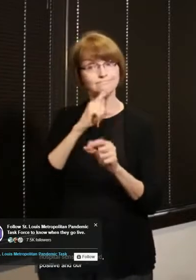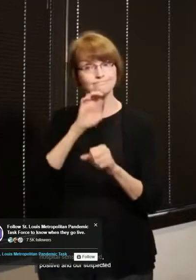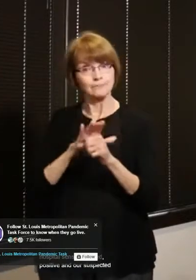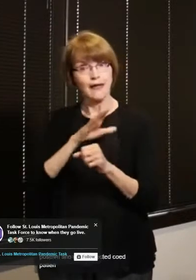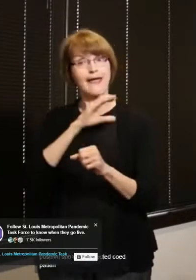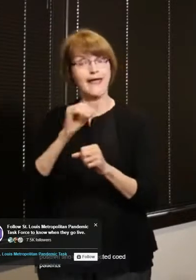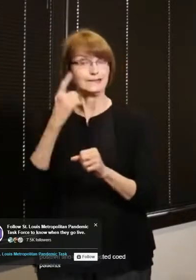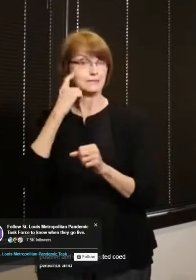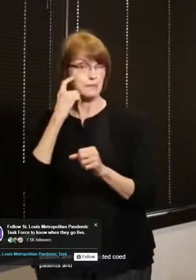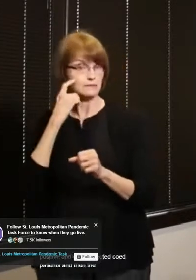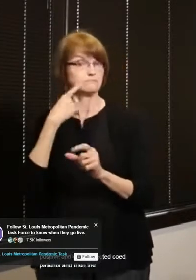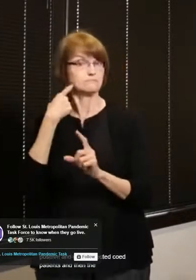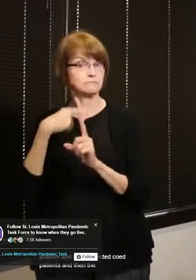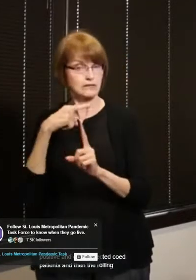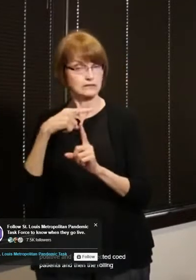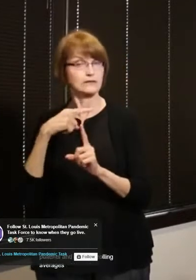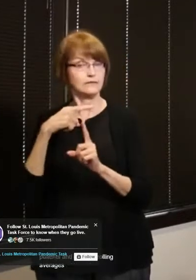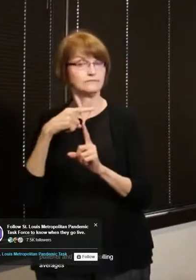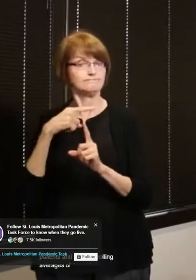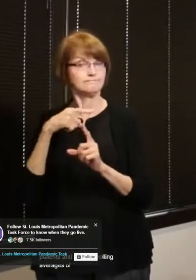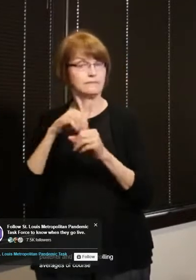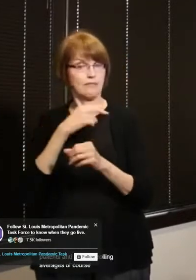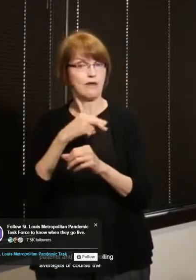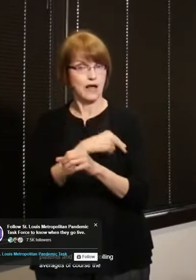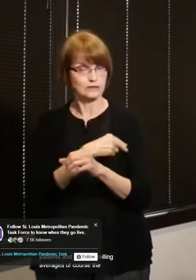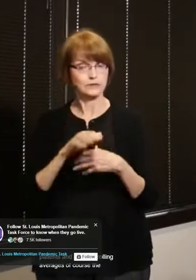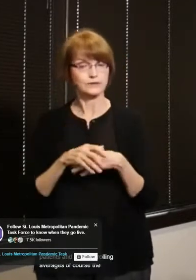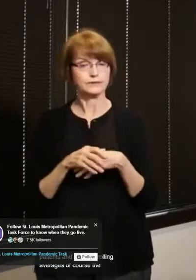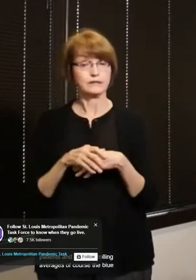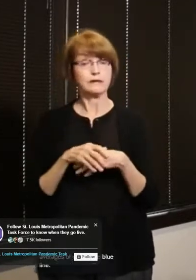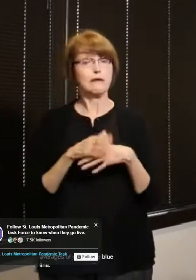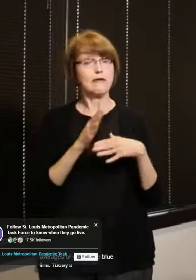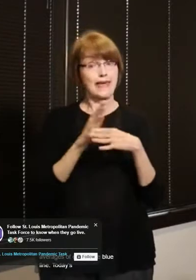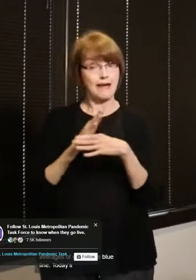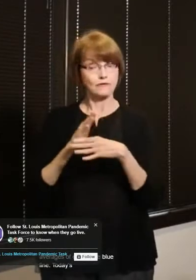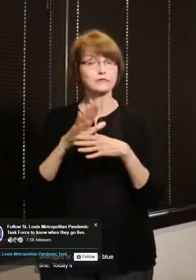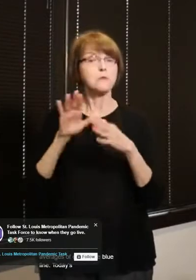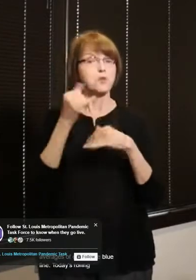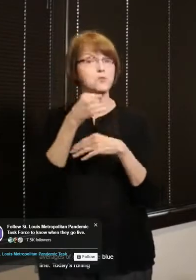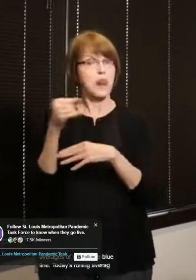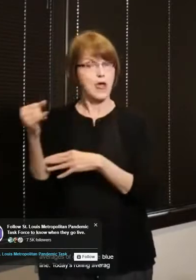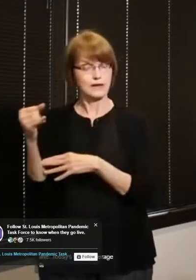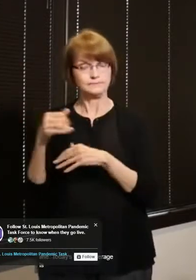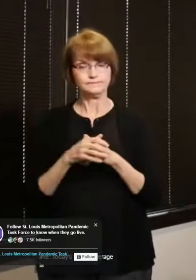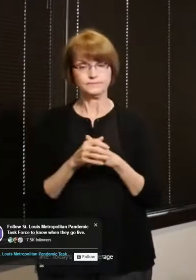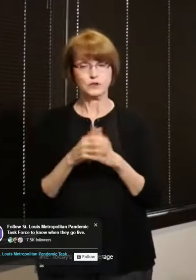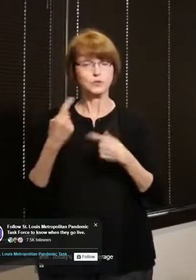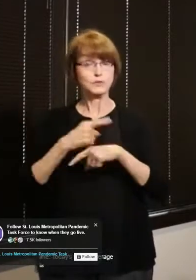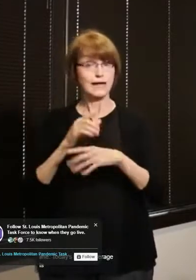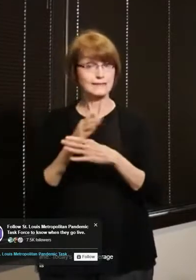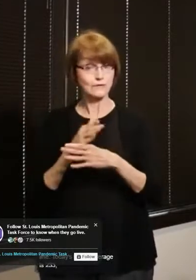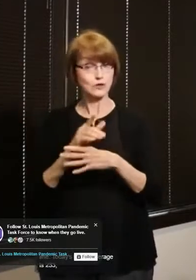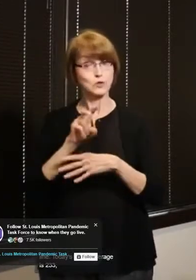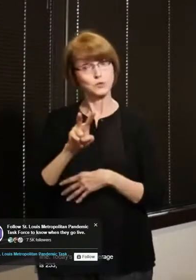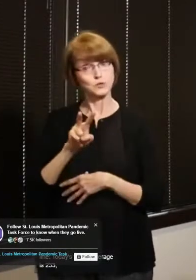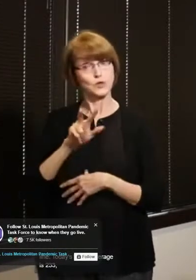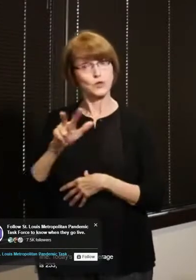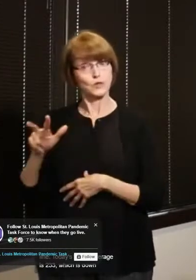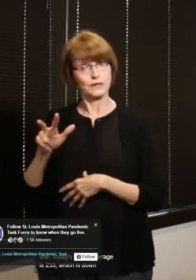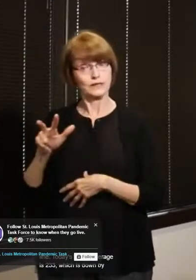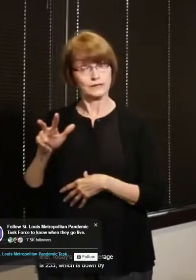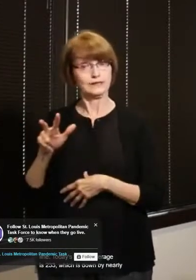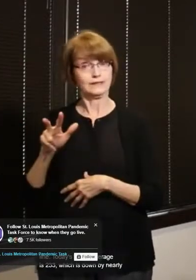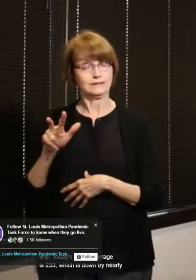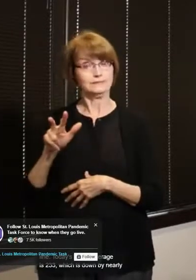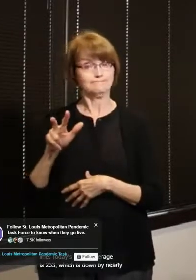patients, and then the rolling average is of course the blue line. Today's rolling average is 233, which is down by nearly